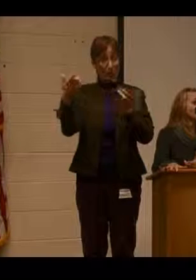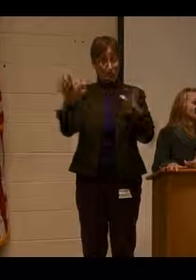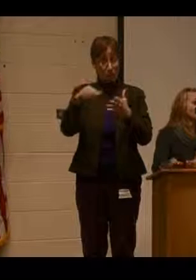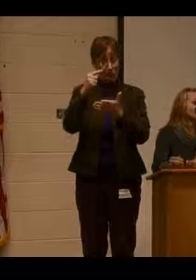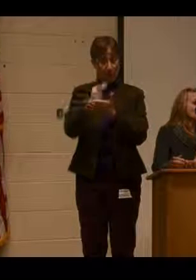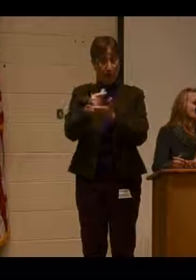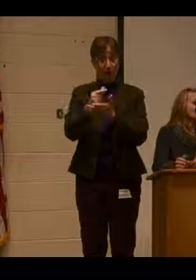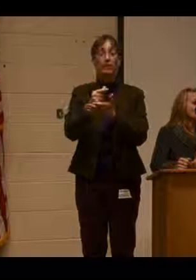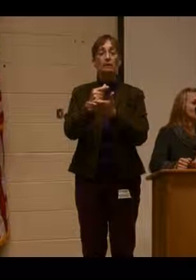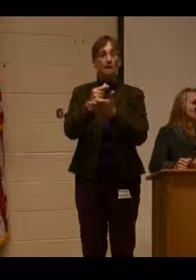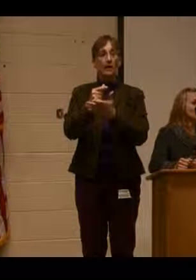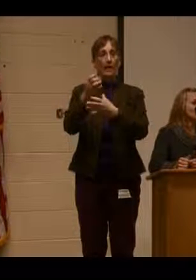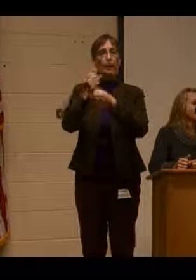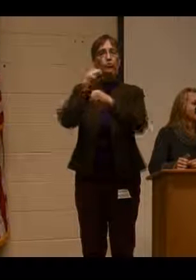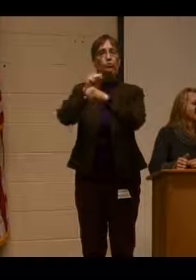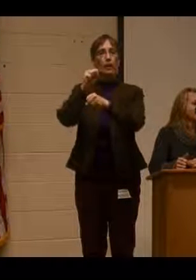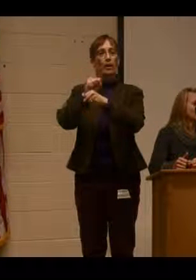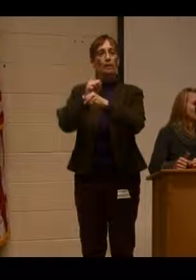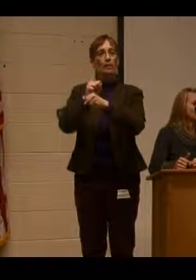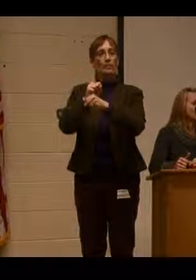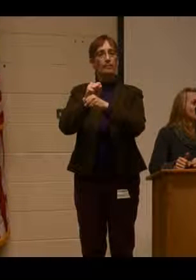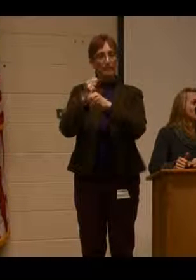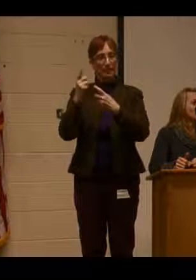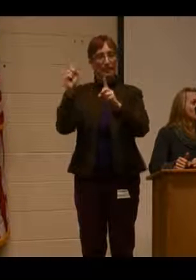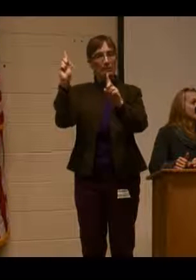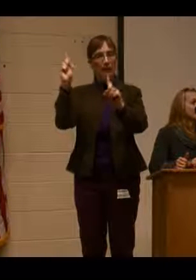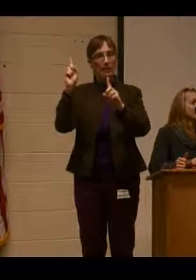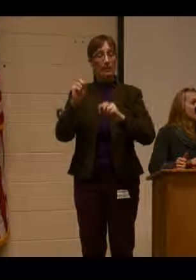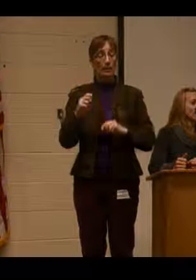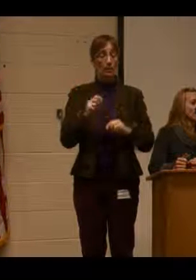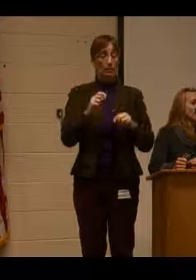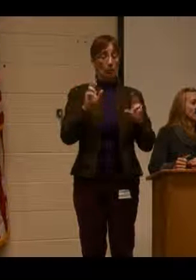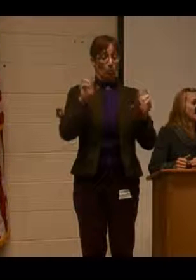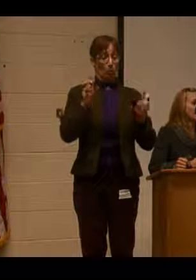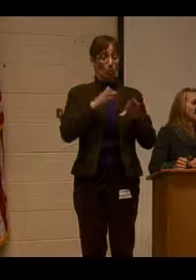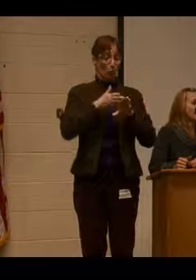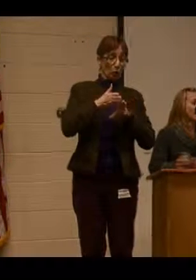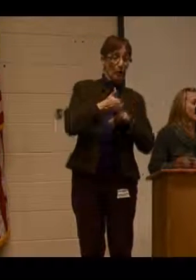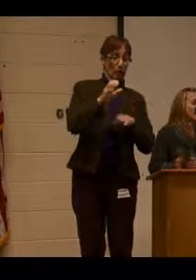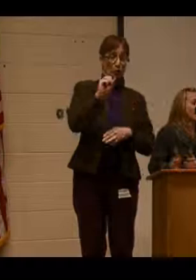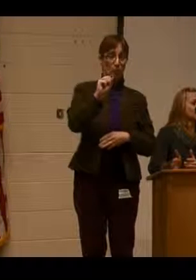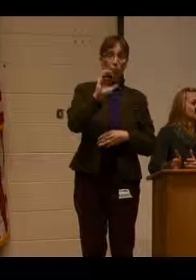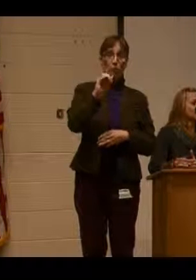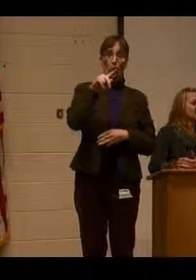the career scope results, and we try and plan pathways for them based on that.